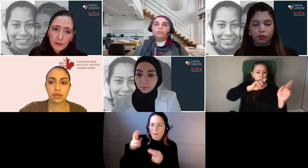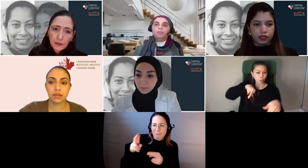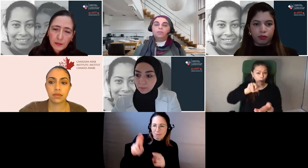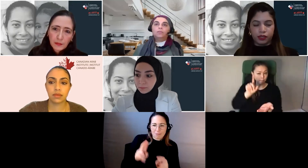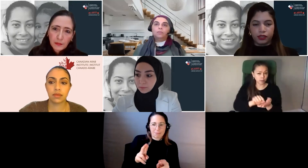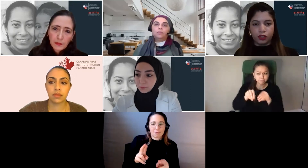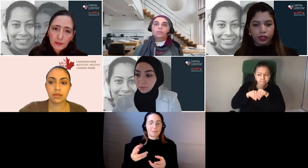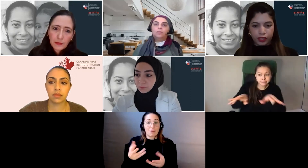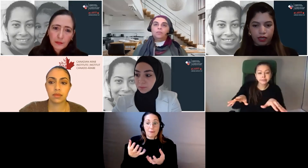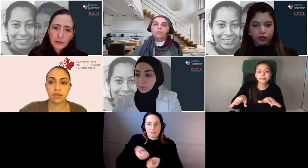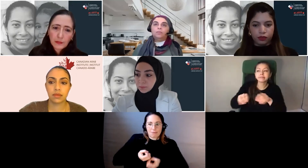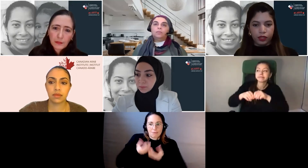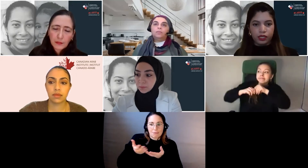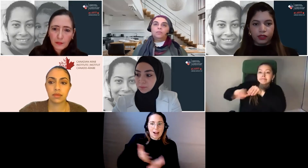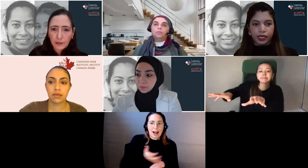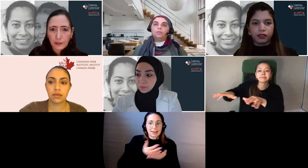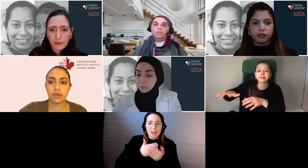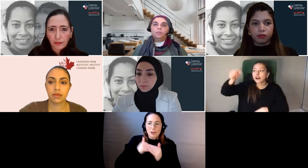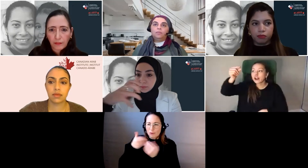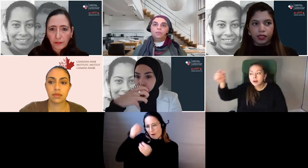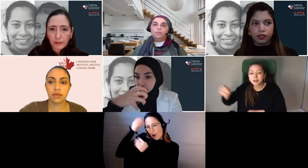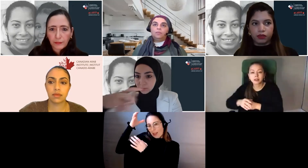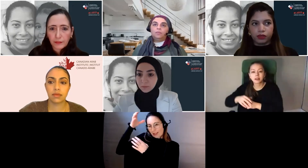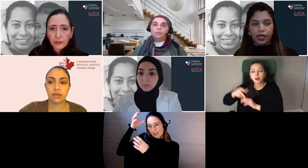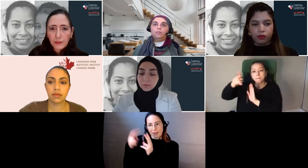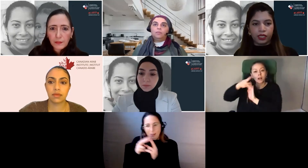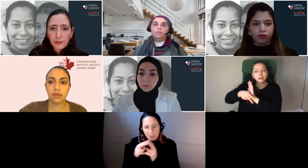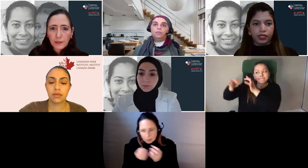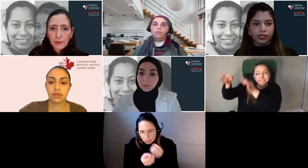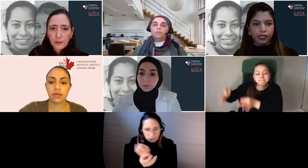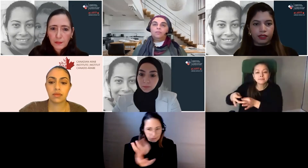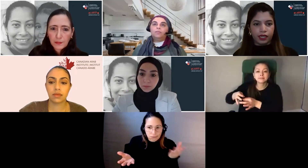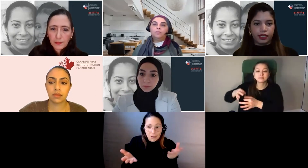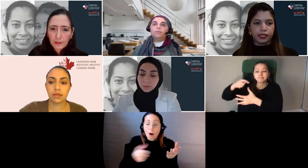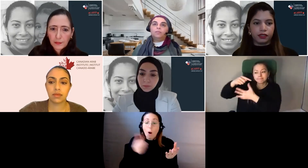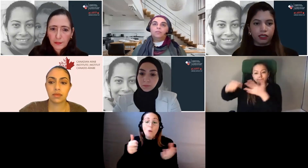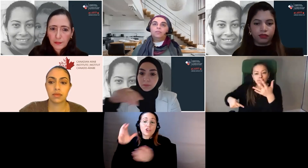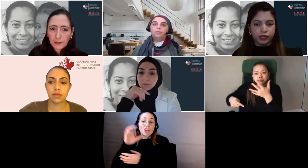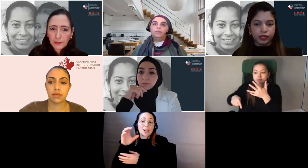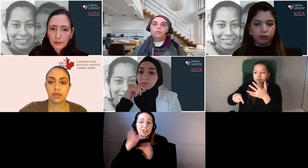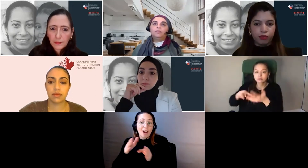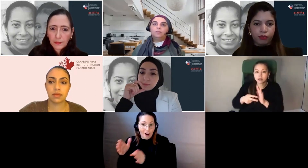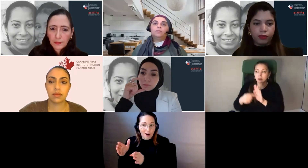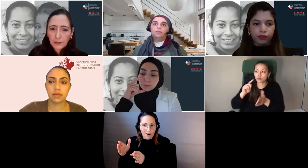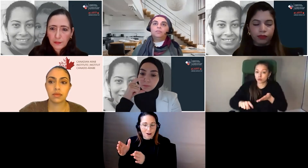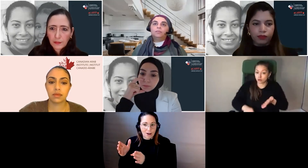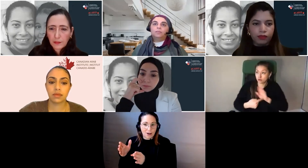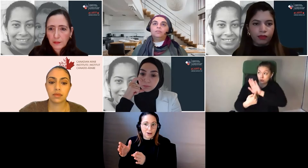levels, policymakers, whatever have you, to then advocate for that case and highlight the need further.